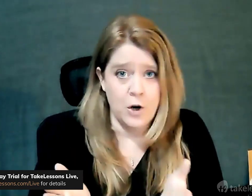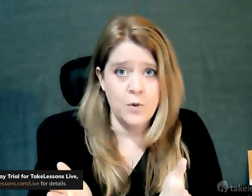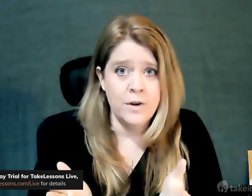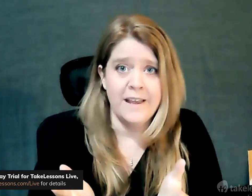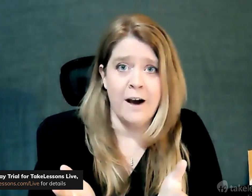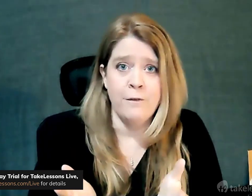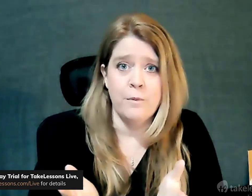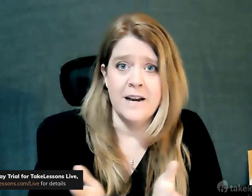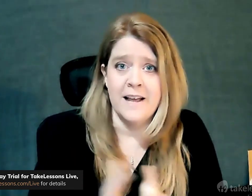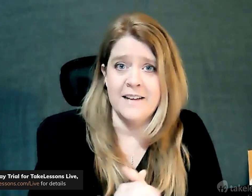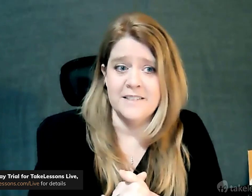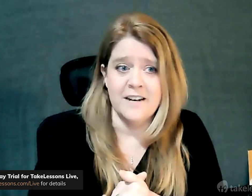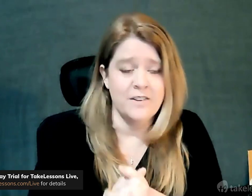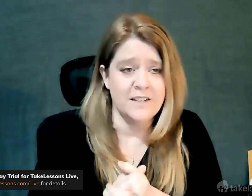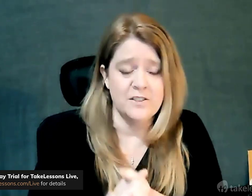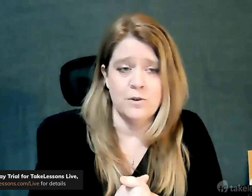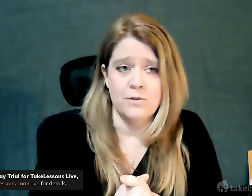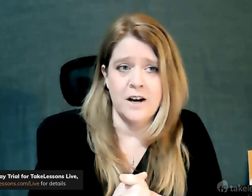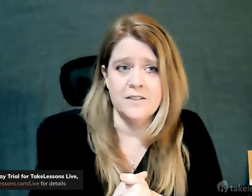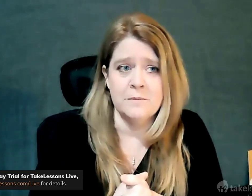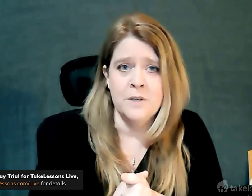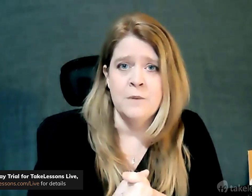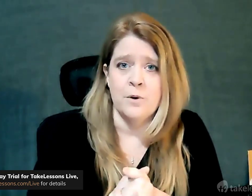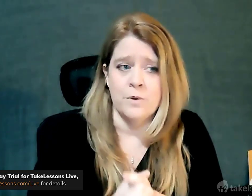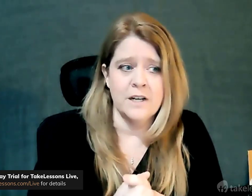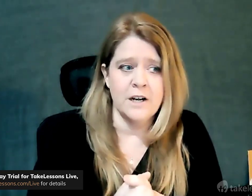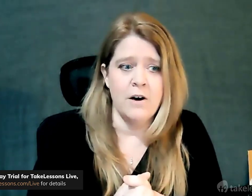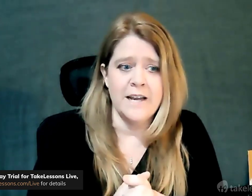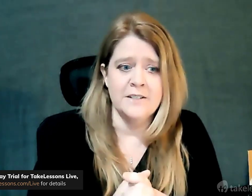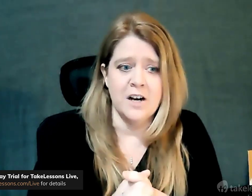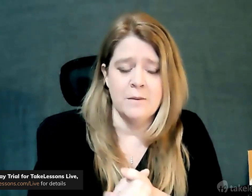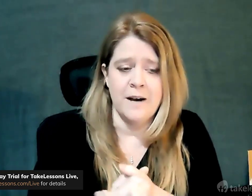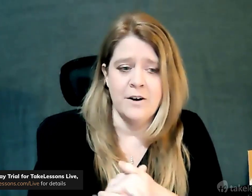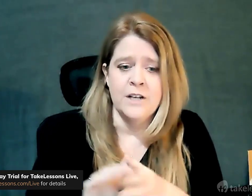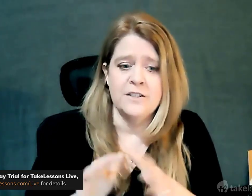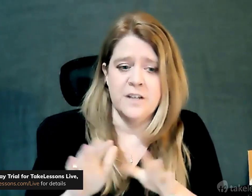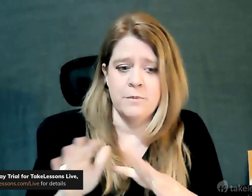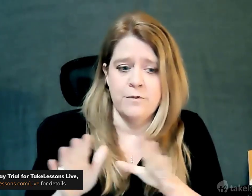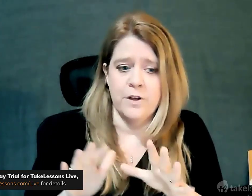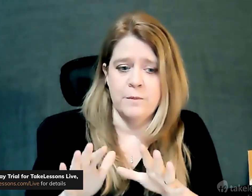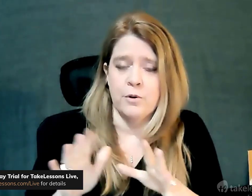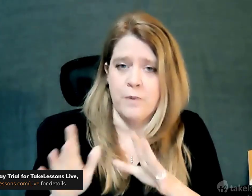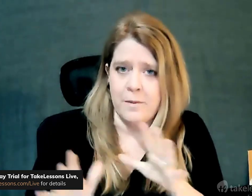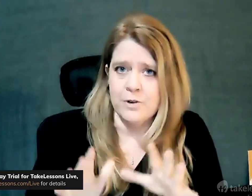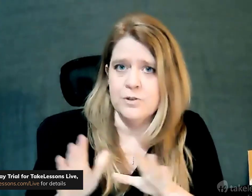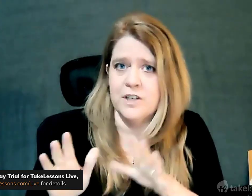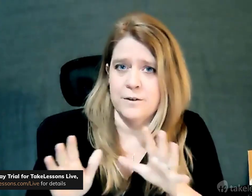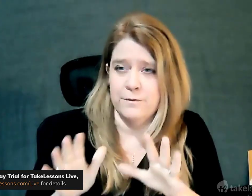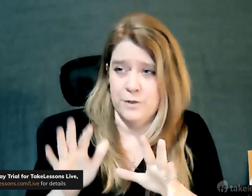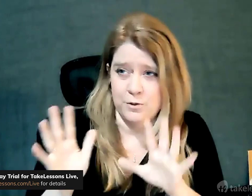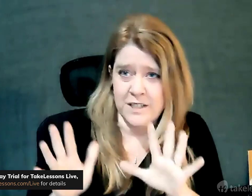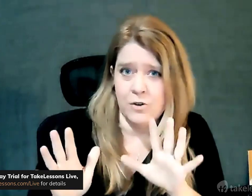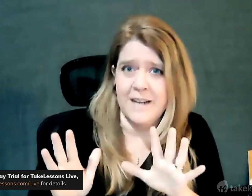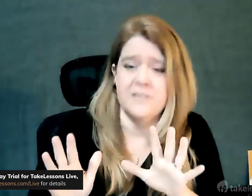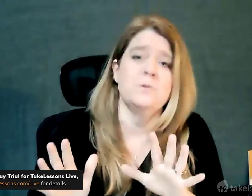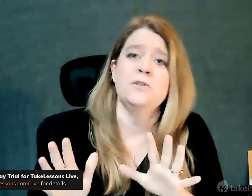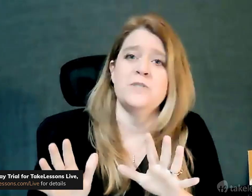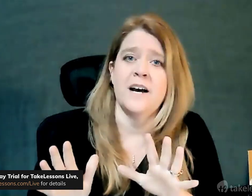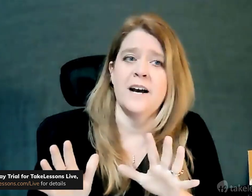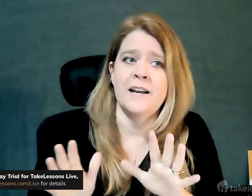the alphabet in ASL, and that's totally awesome. But we're going to go ahead and talk about some of the parameters of using your hands when you sign. And